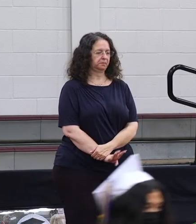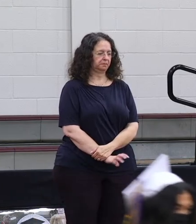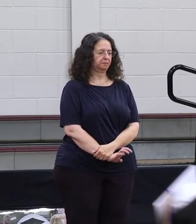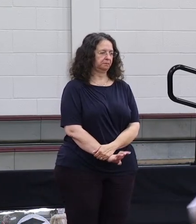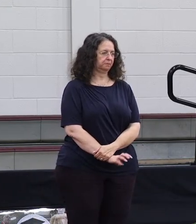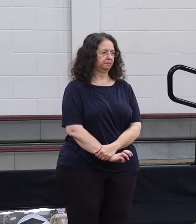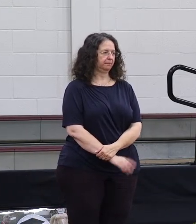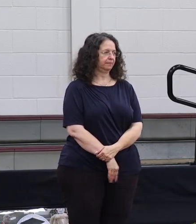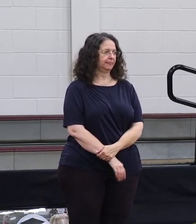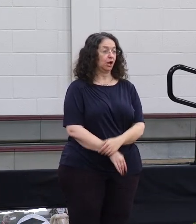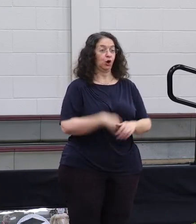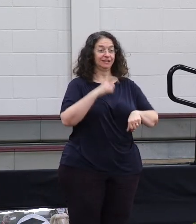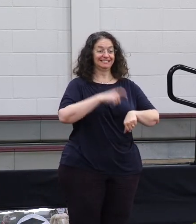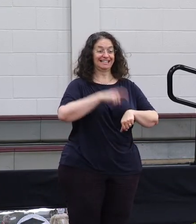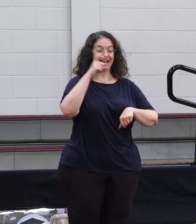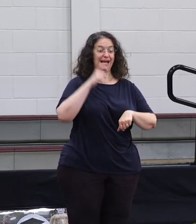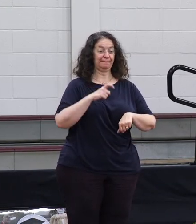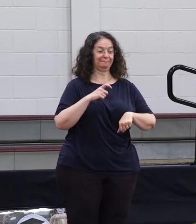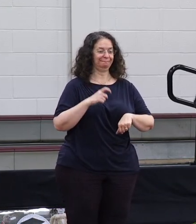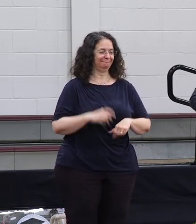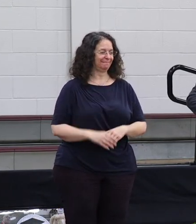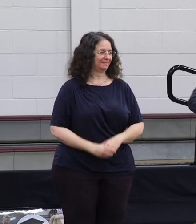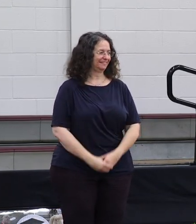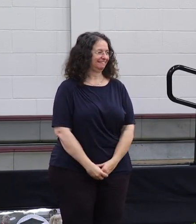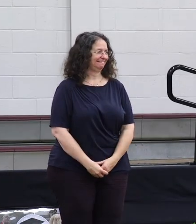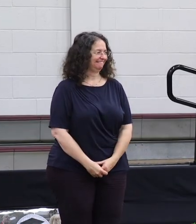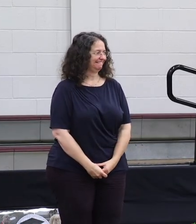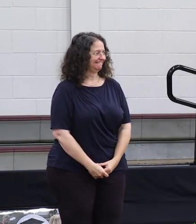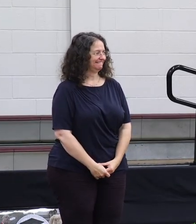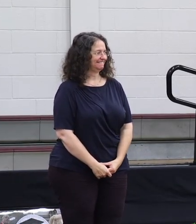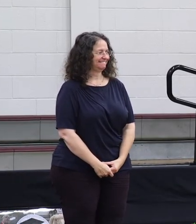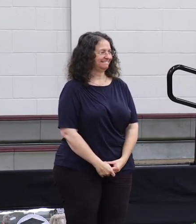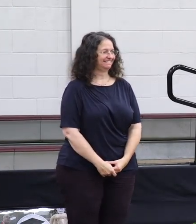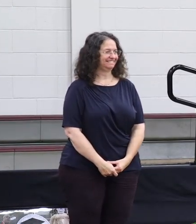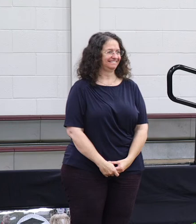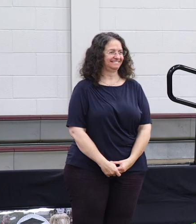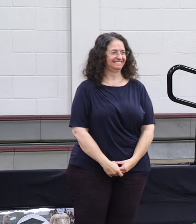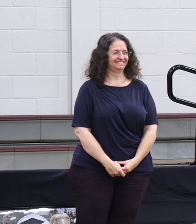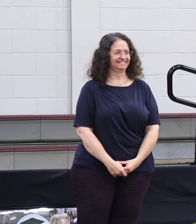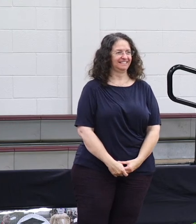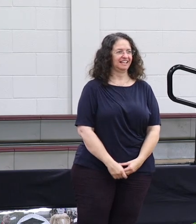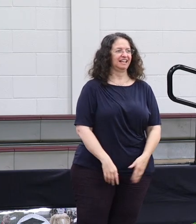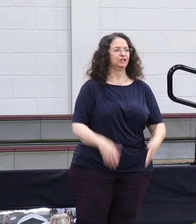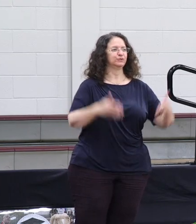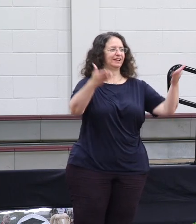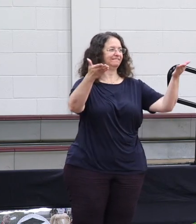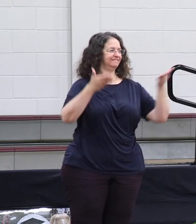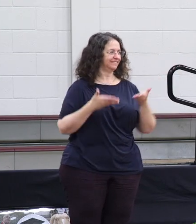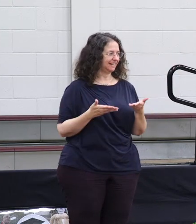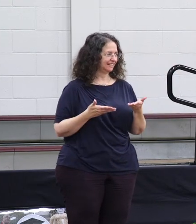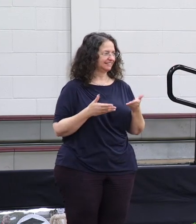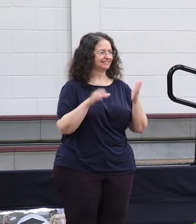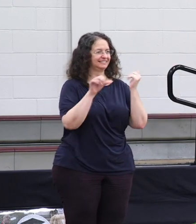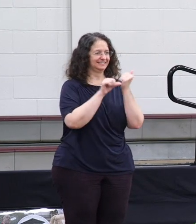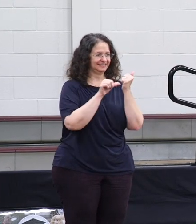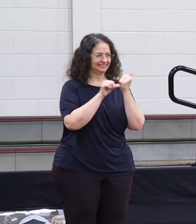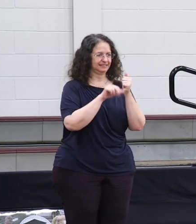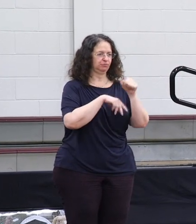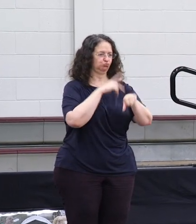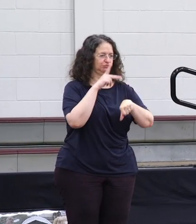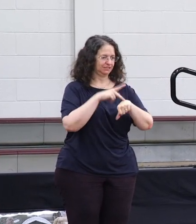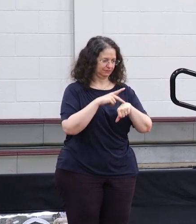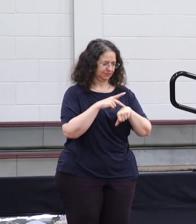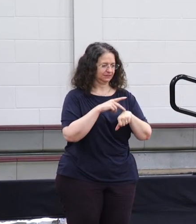Oh, so it's time. All right. I'd like to invite our assistant principal,